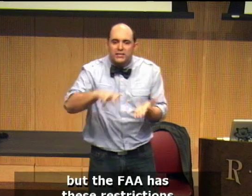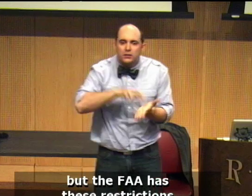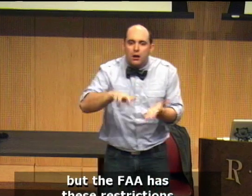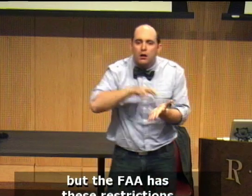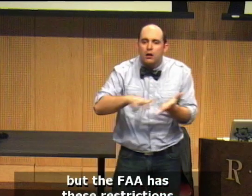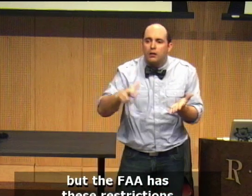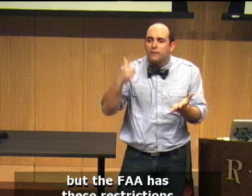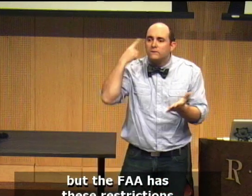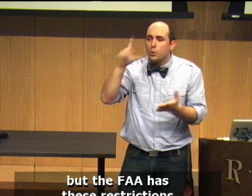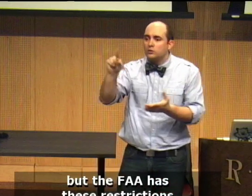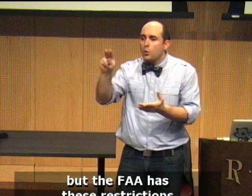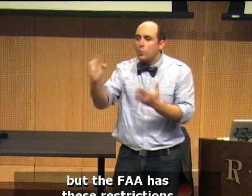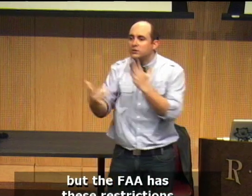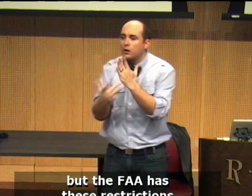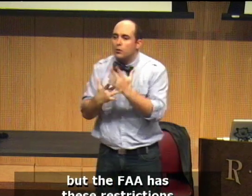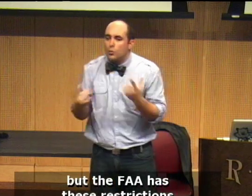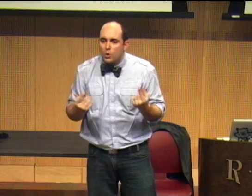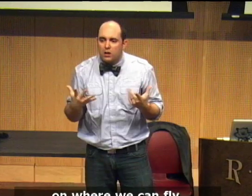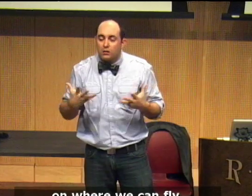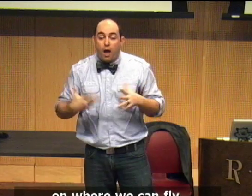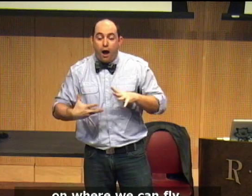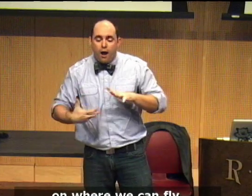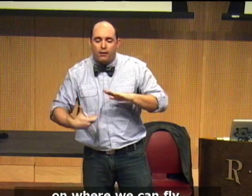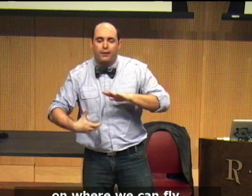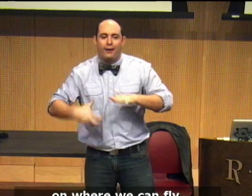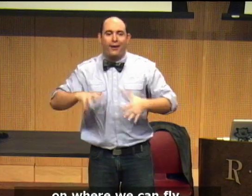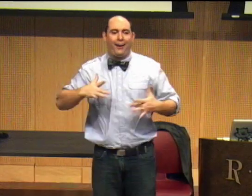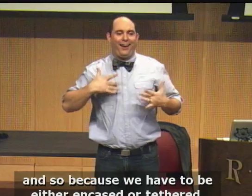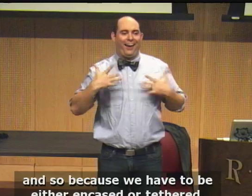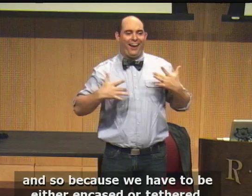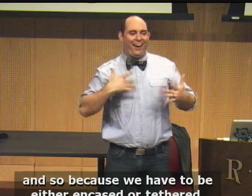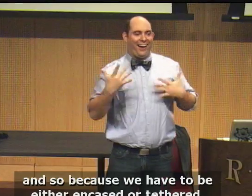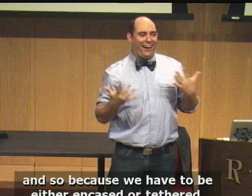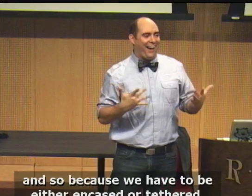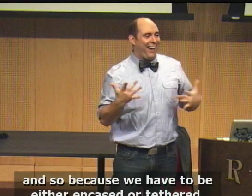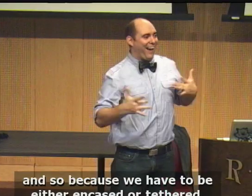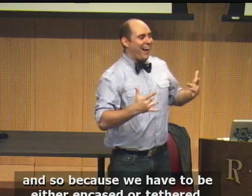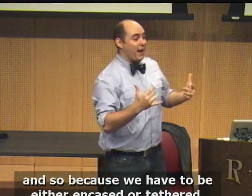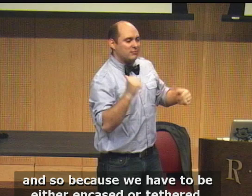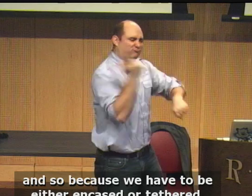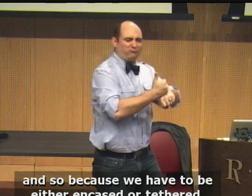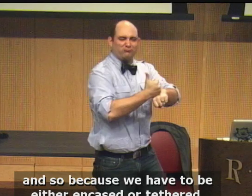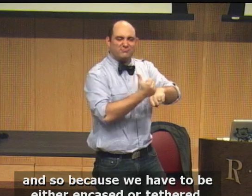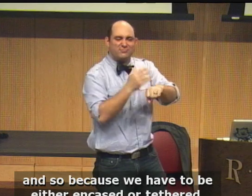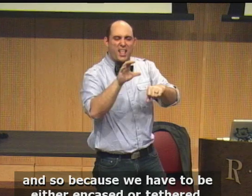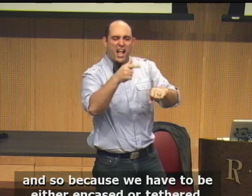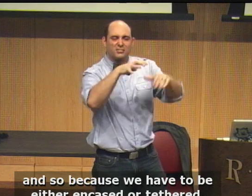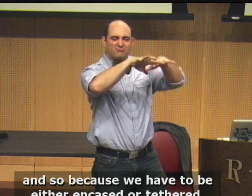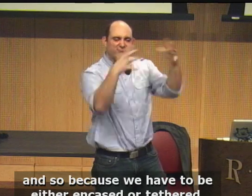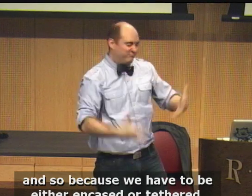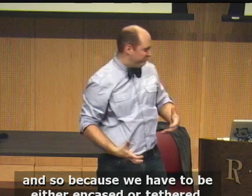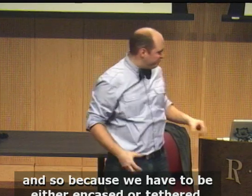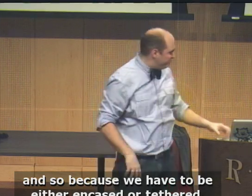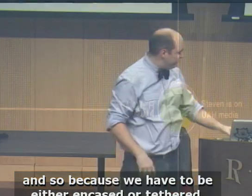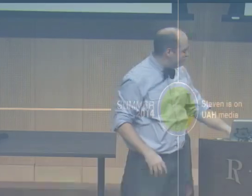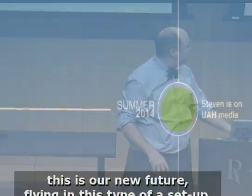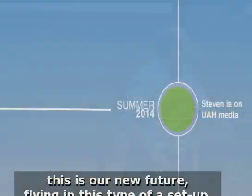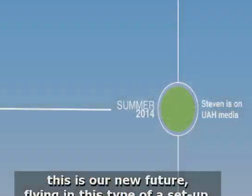the FAA has these restrictions on where we can fly. And so, because we have to be either encased or tethered, this is our